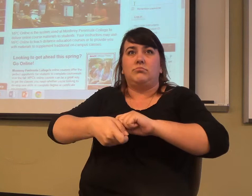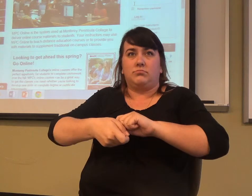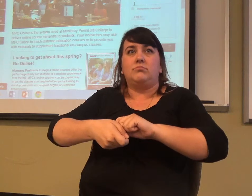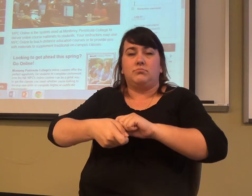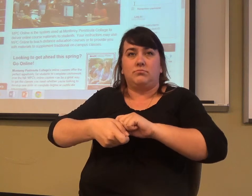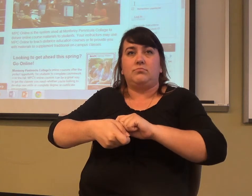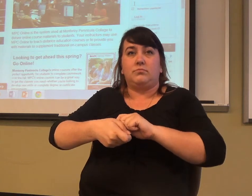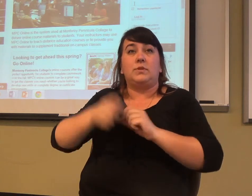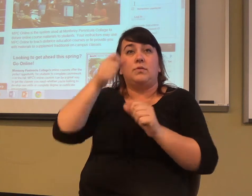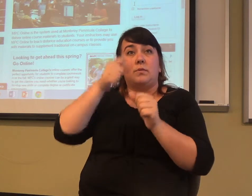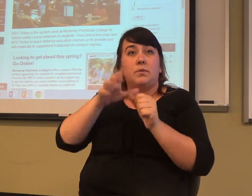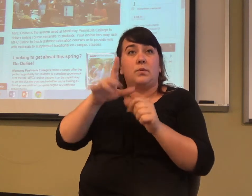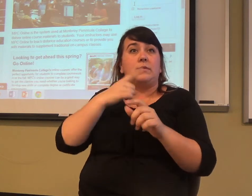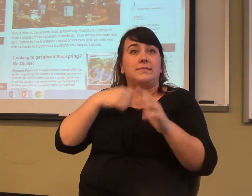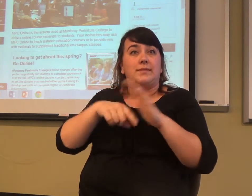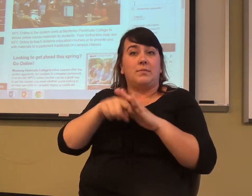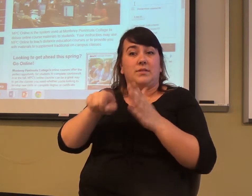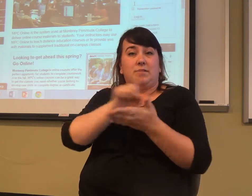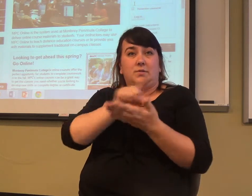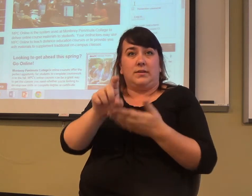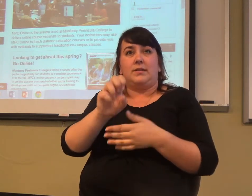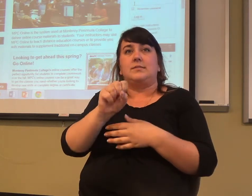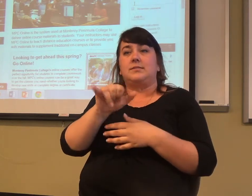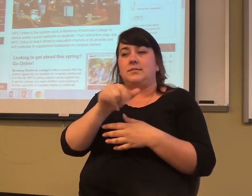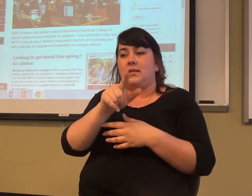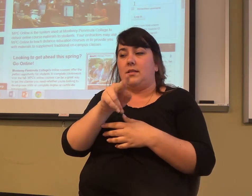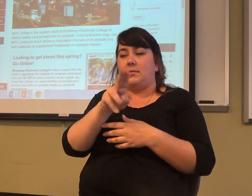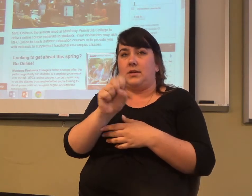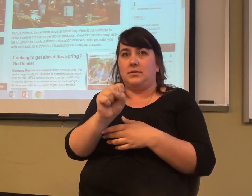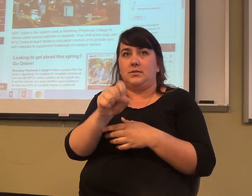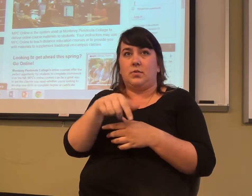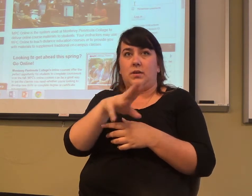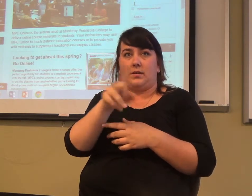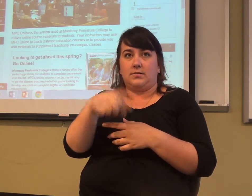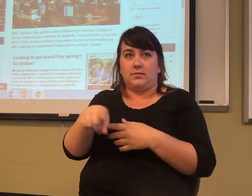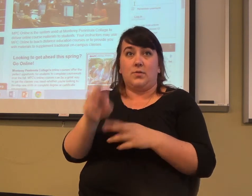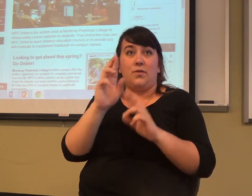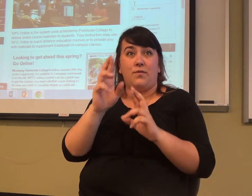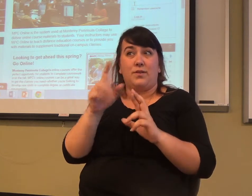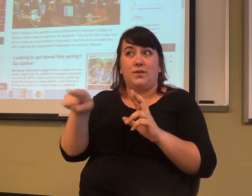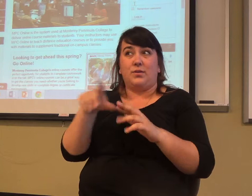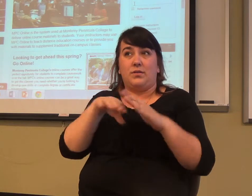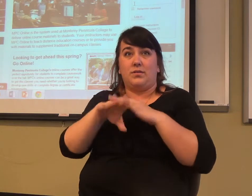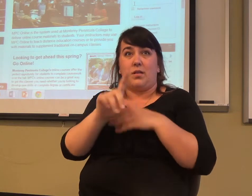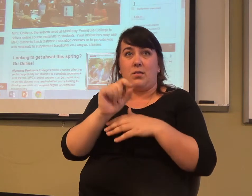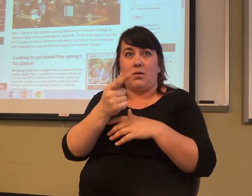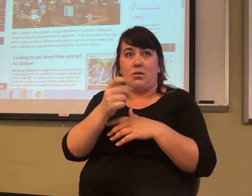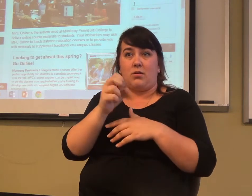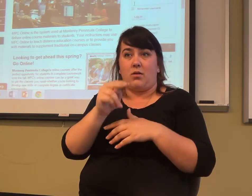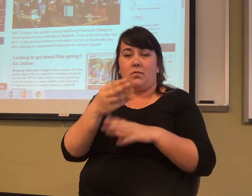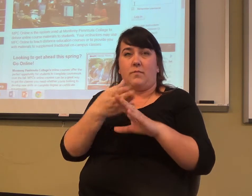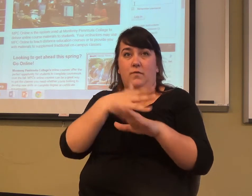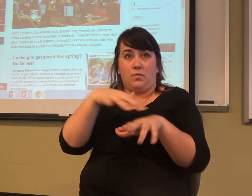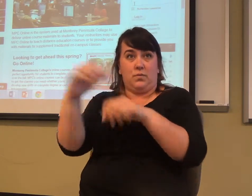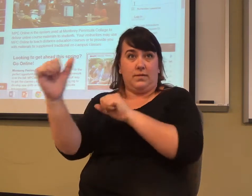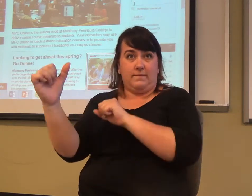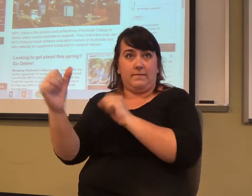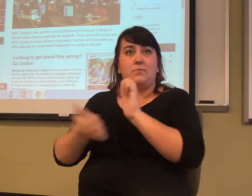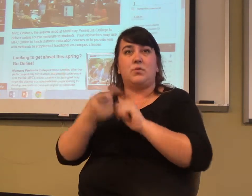Remember, your assignment for this week is that syllabus quiz. So hopefully, all of you will be logged on before you leave today, and a majority of you will have finished that